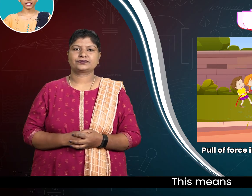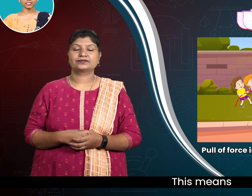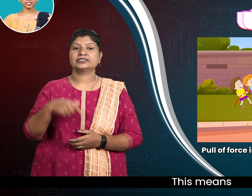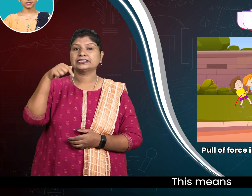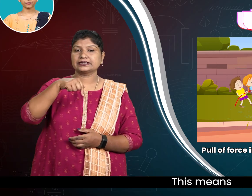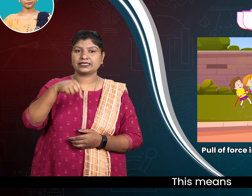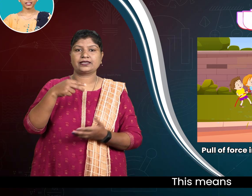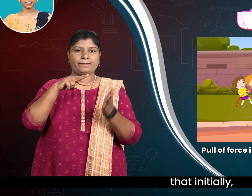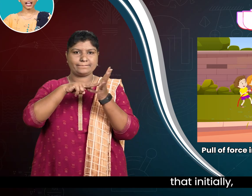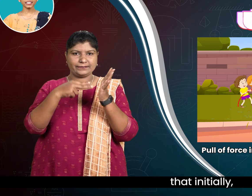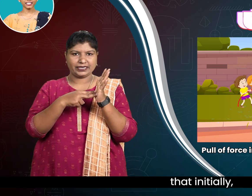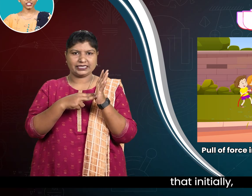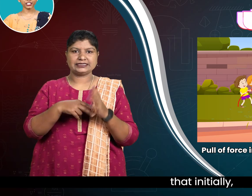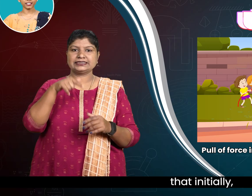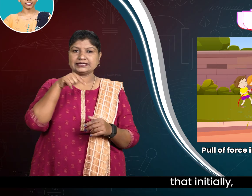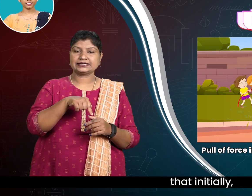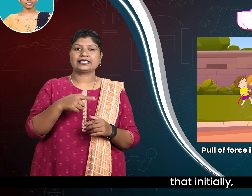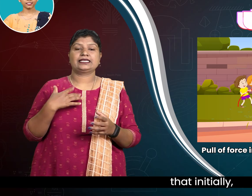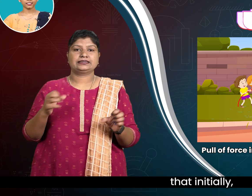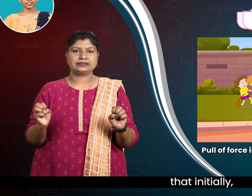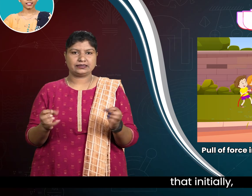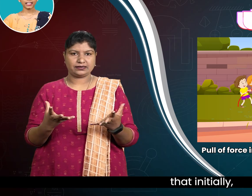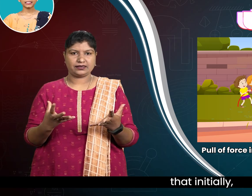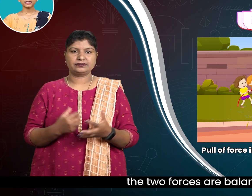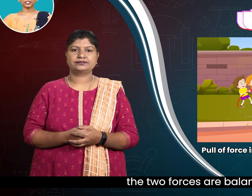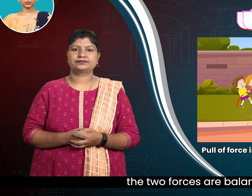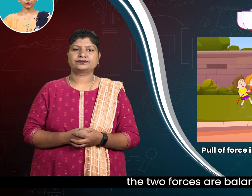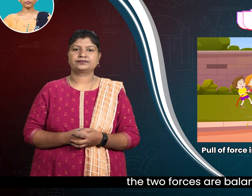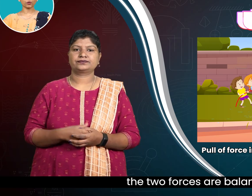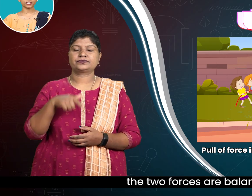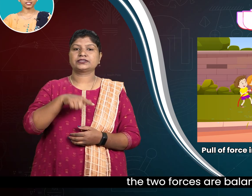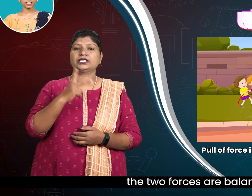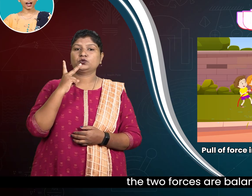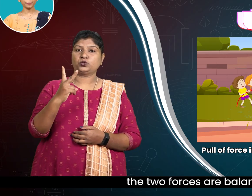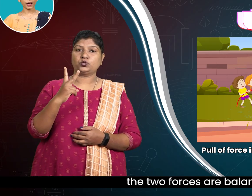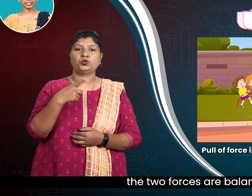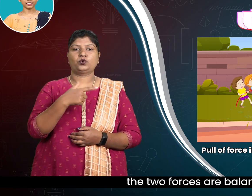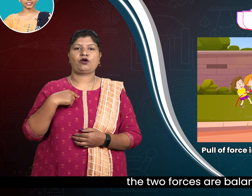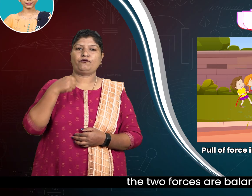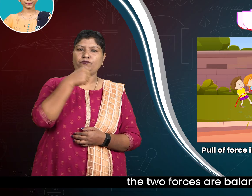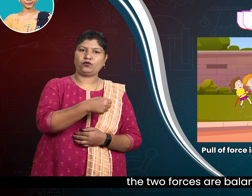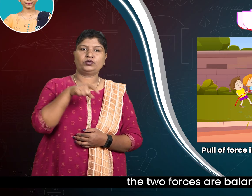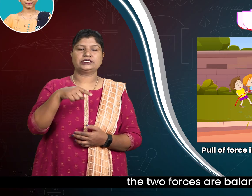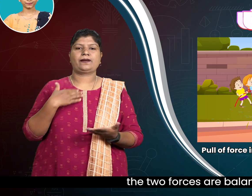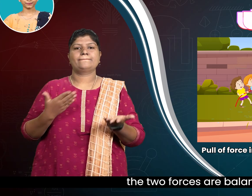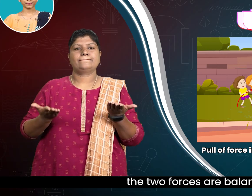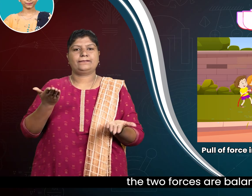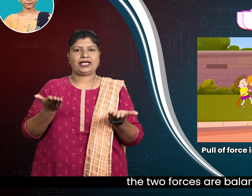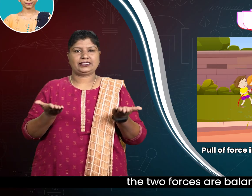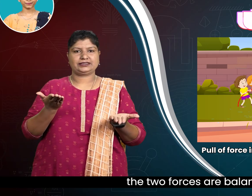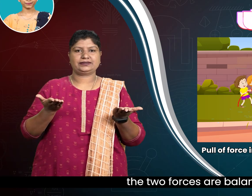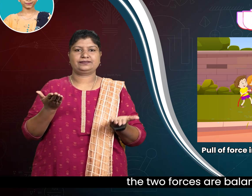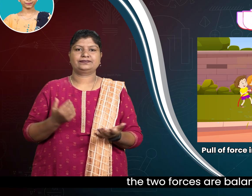This means that initially the two forces are balanced.